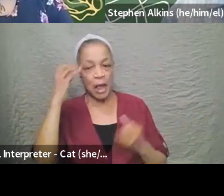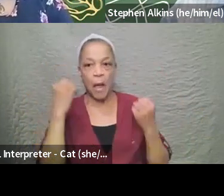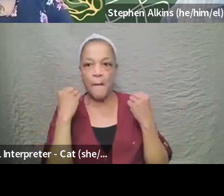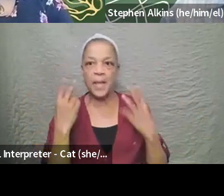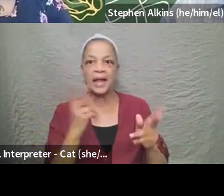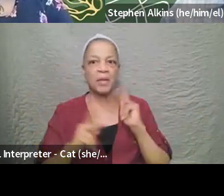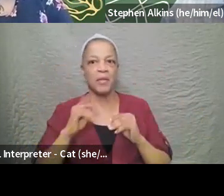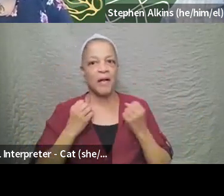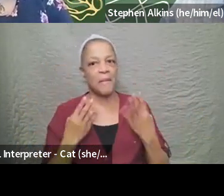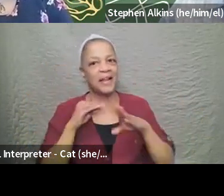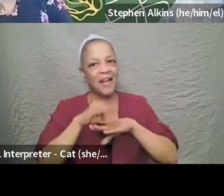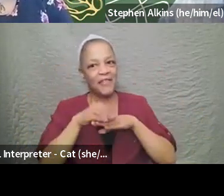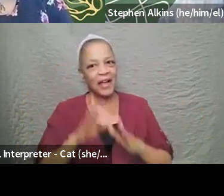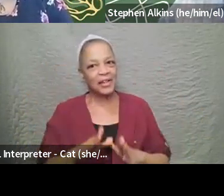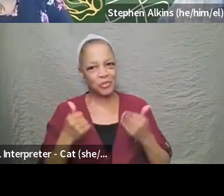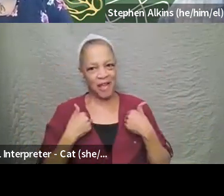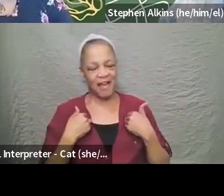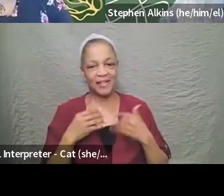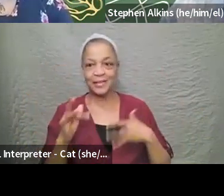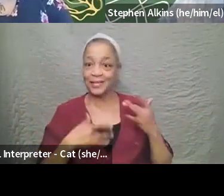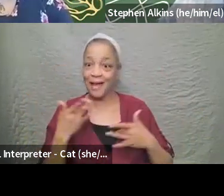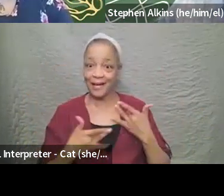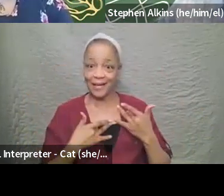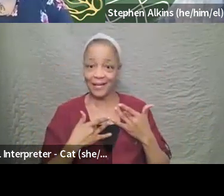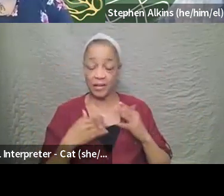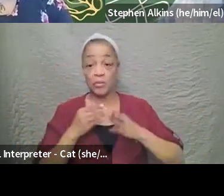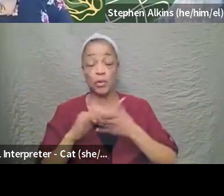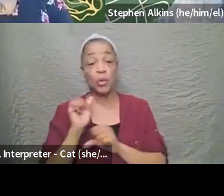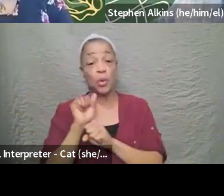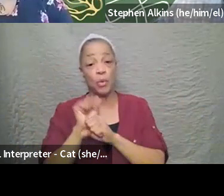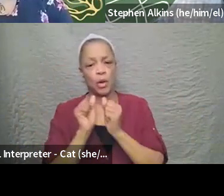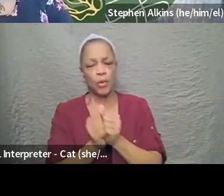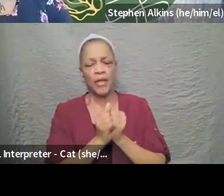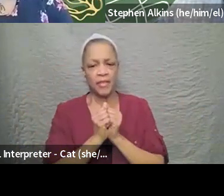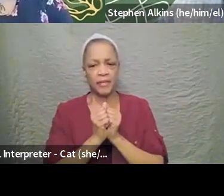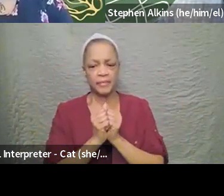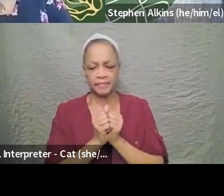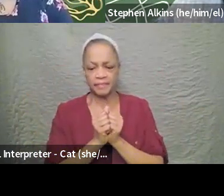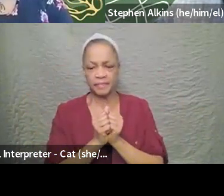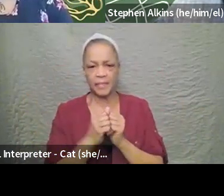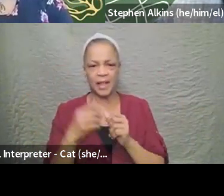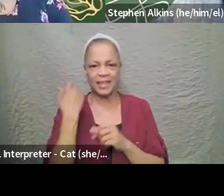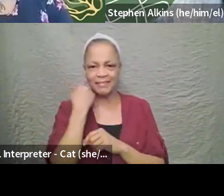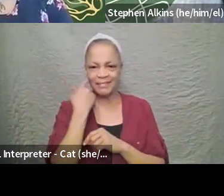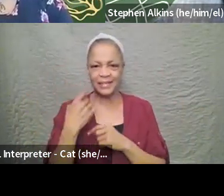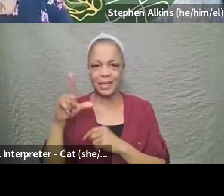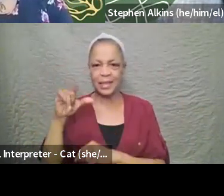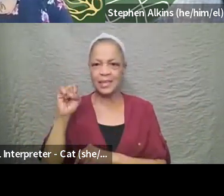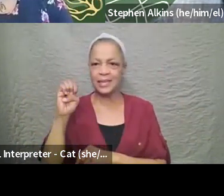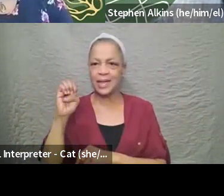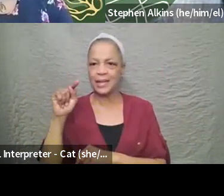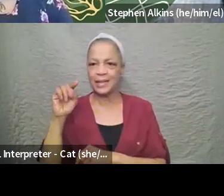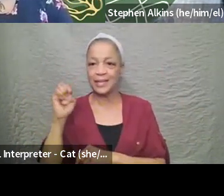we have, and the communities that we're working with. And so we talk about, like, just like Lisette said, it's not about finding